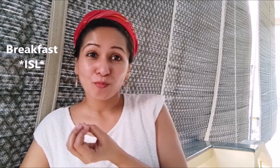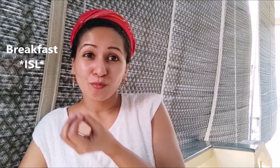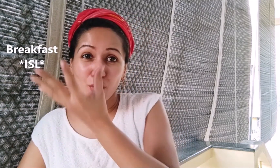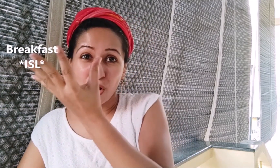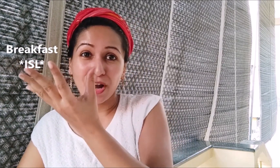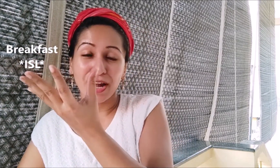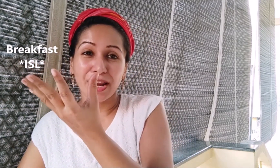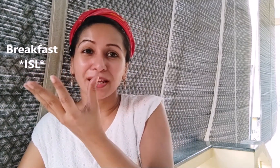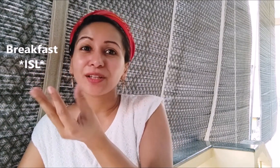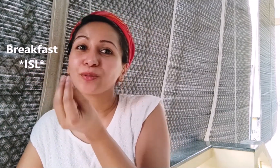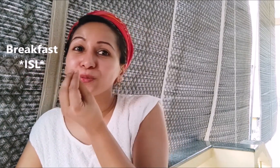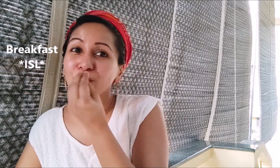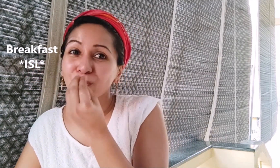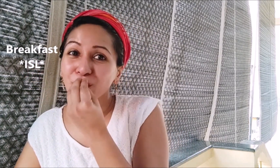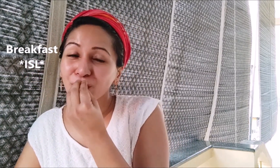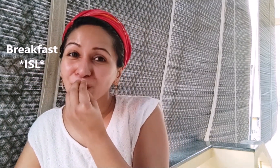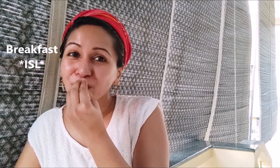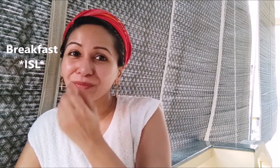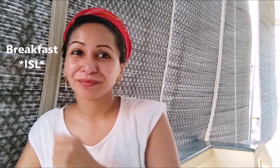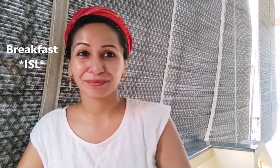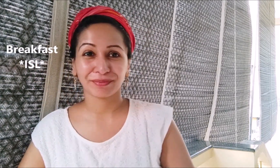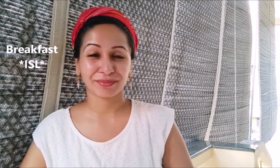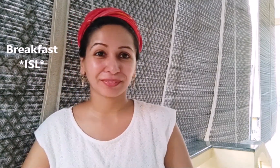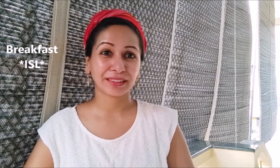Breakfast, morning food.